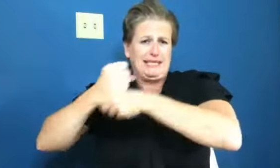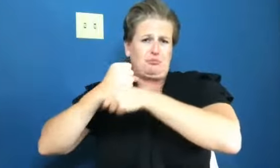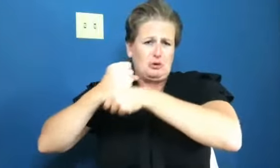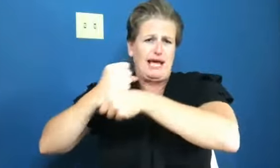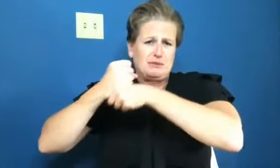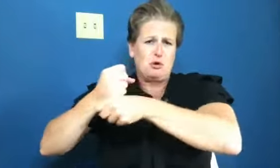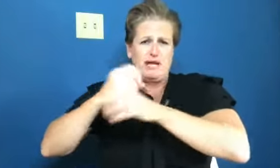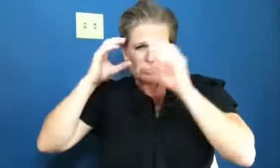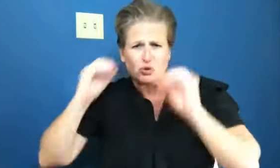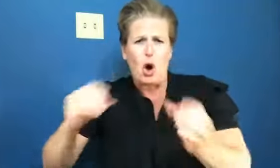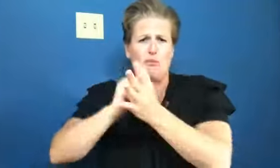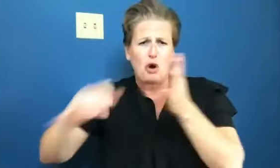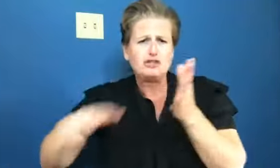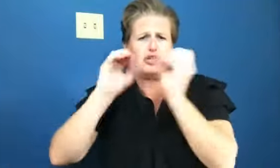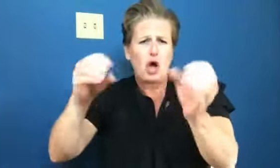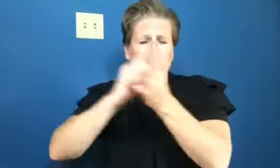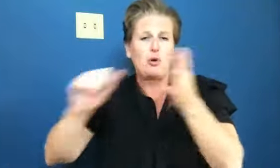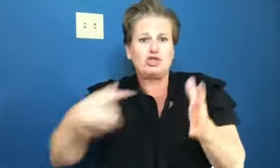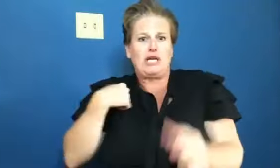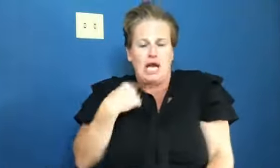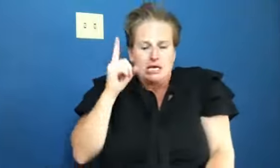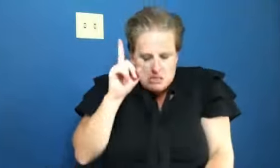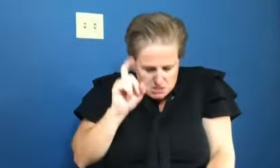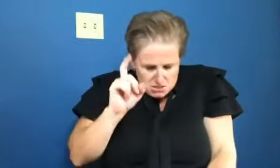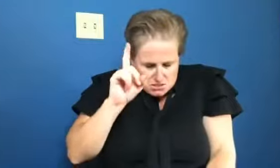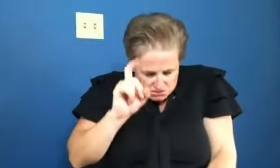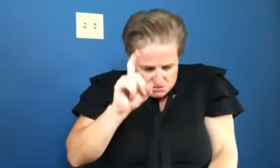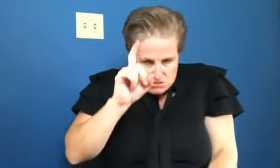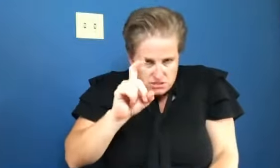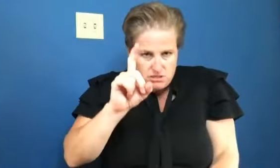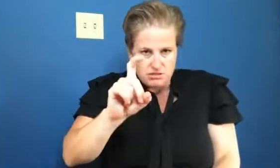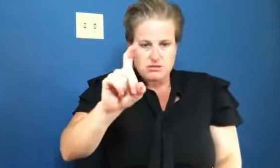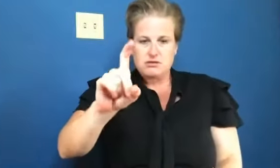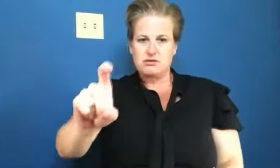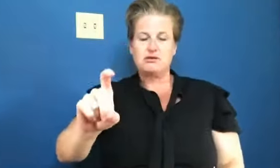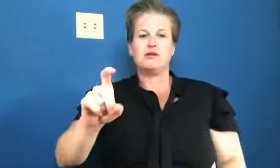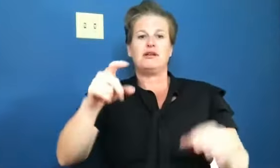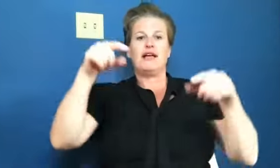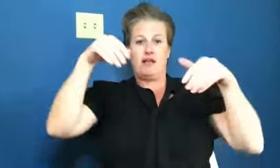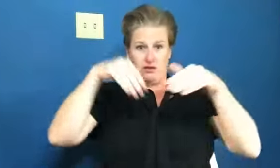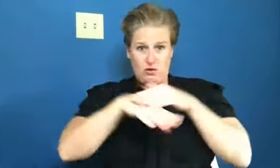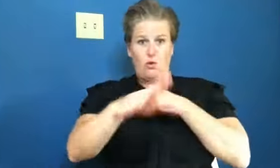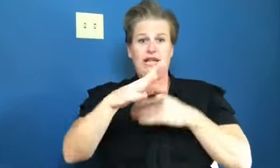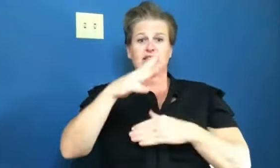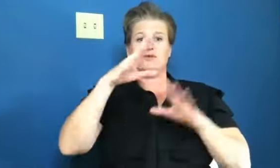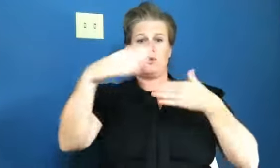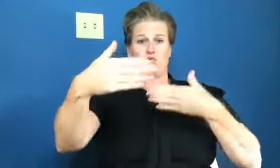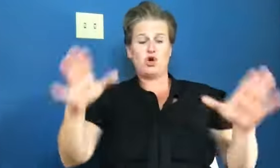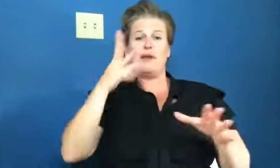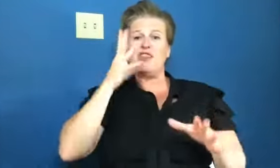And I went through that process, and afterward I was in a room full of women who were just crying, and all I could think of was, get me out of